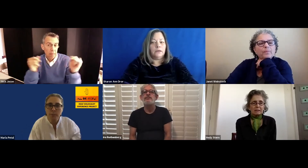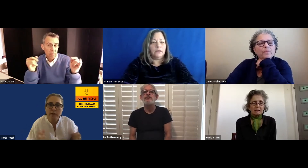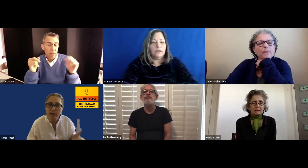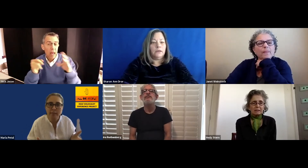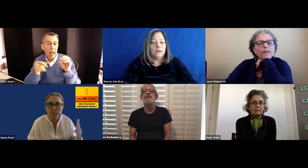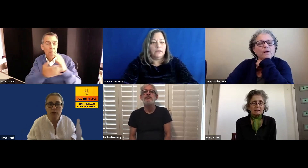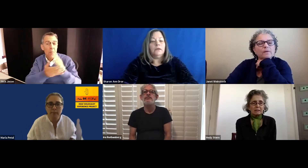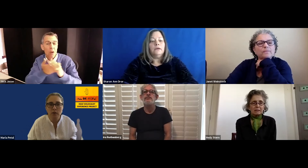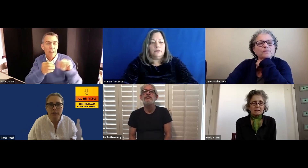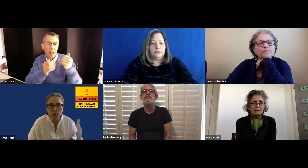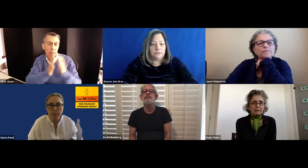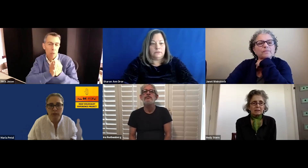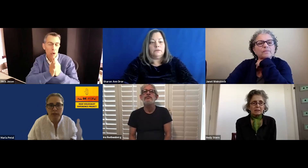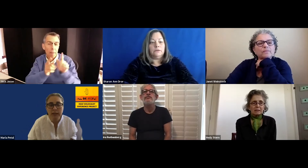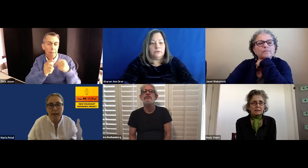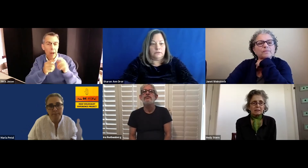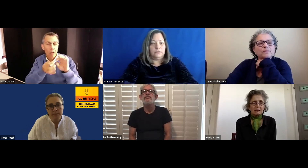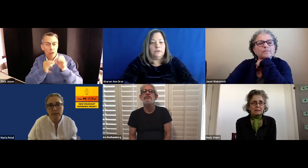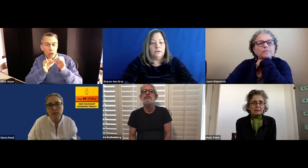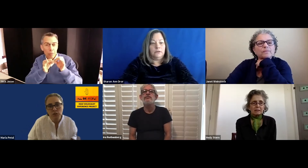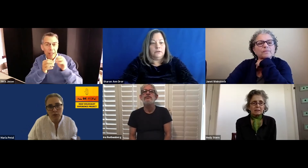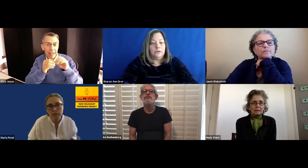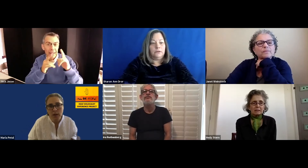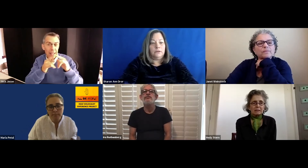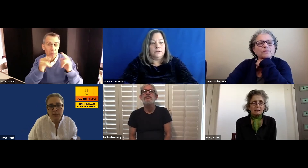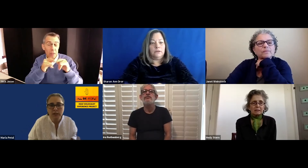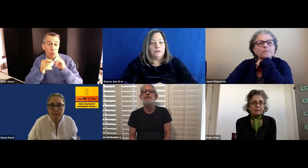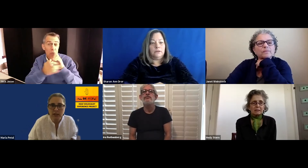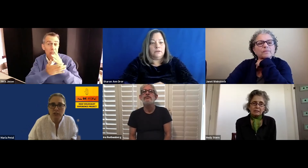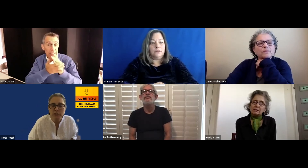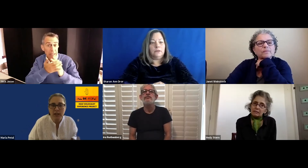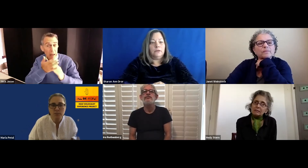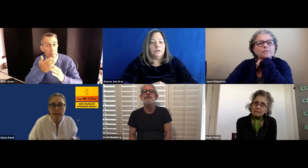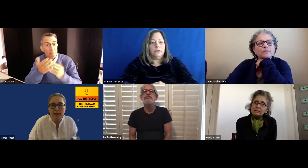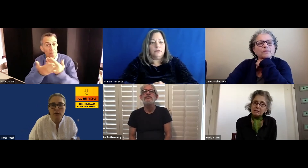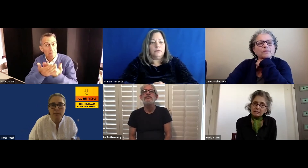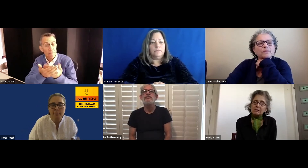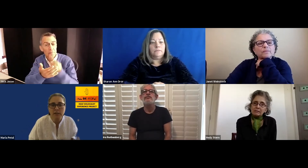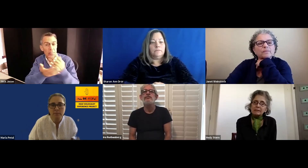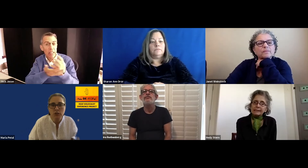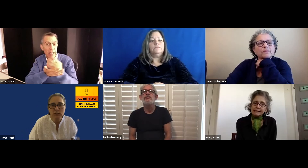another book about interpreting in camps. So there is some documentation that has been gathered about that subject.